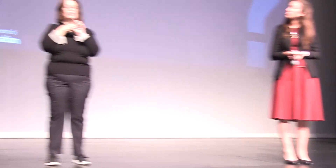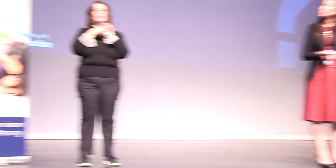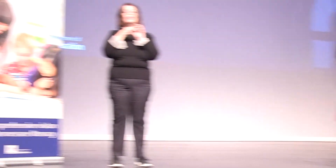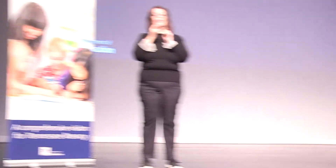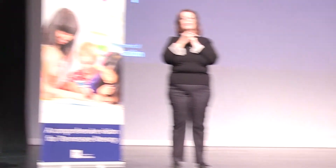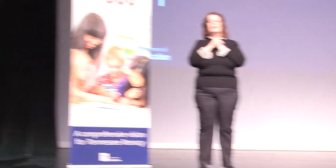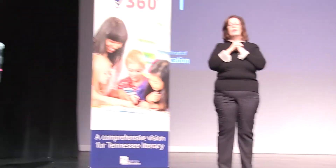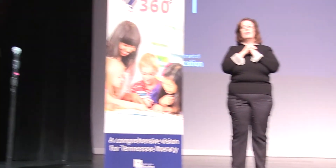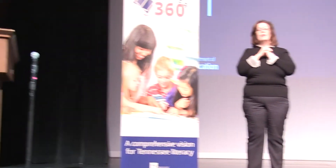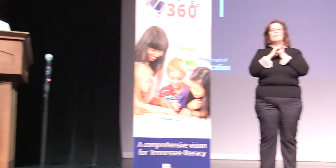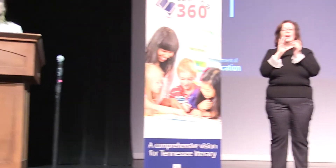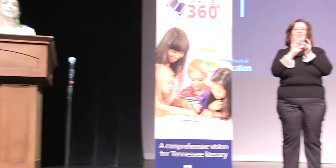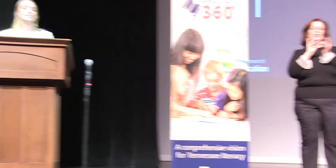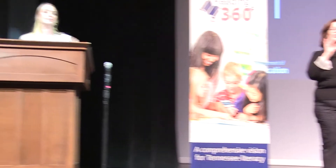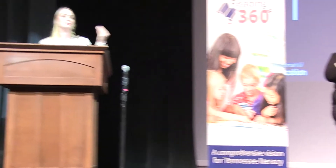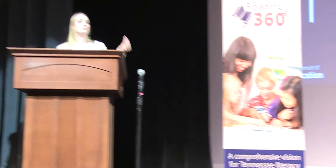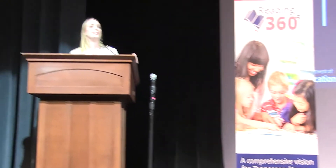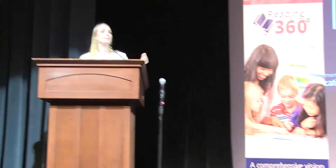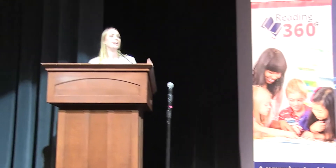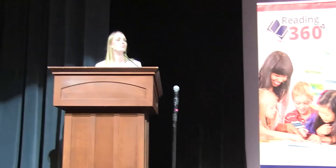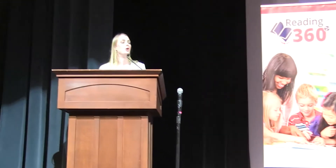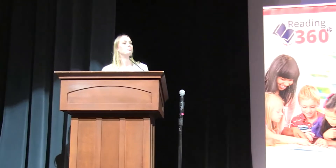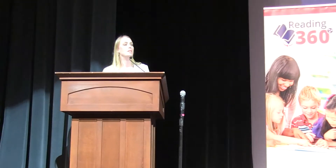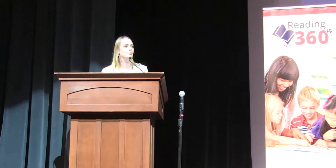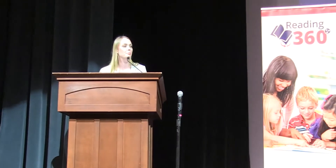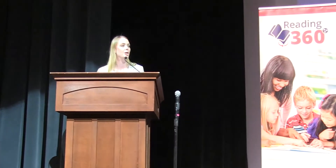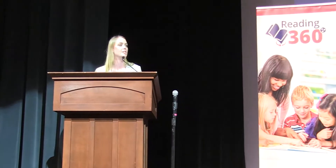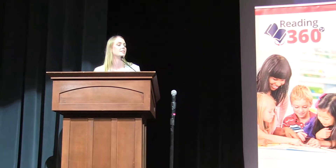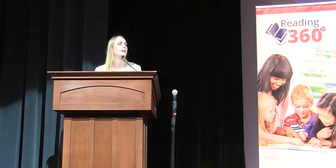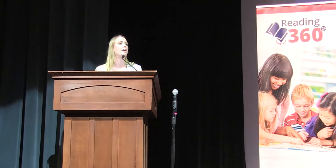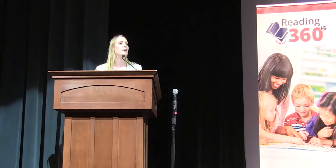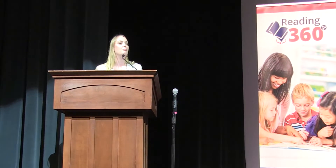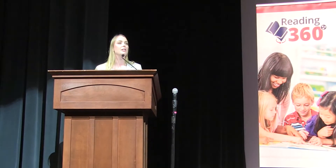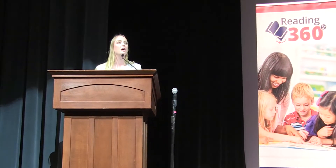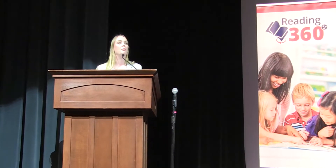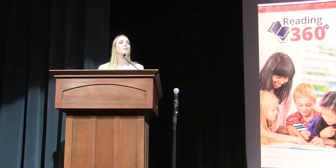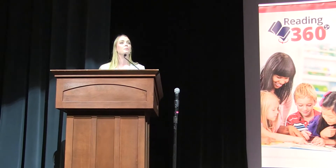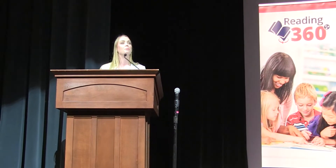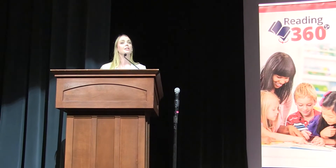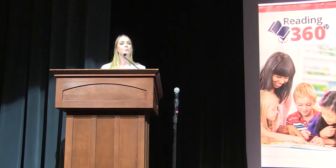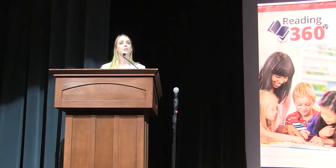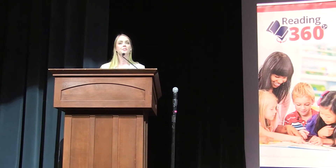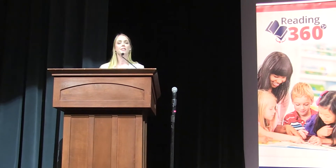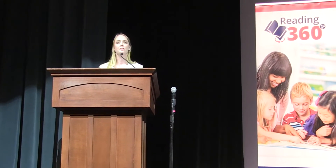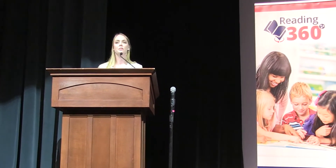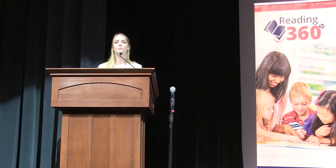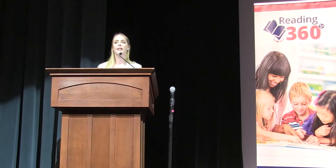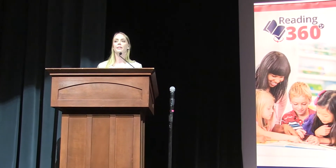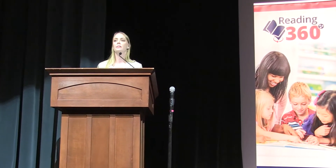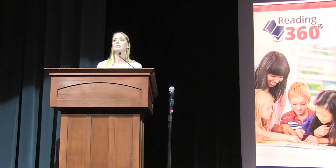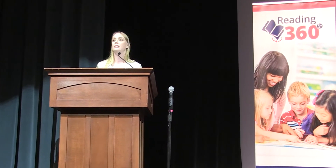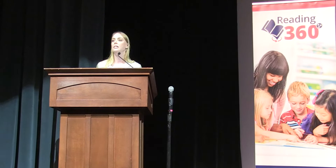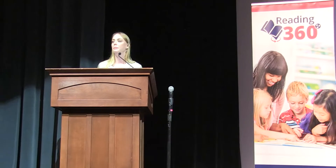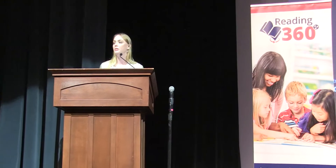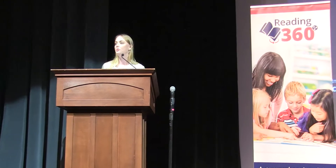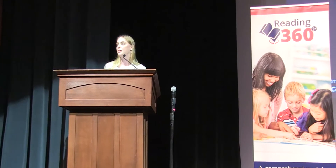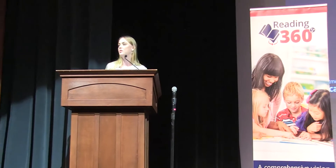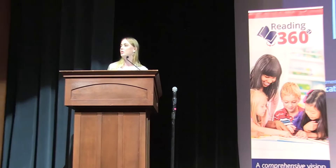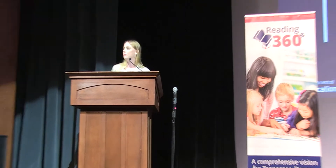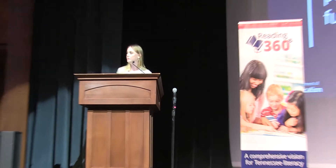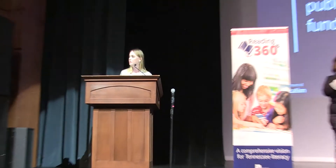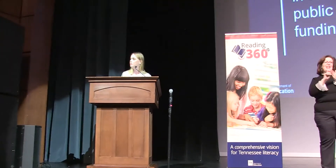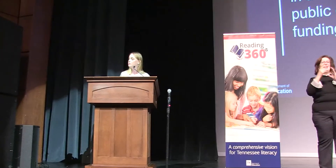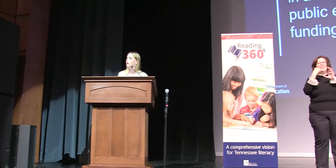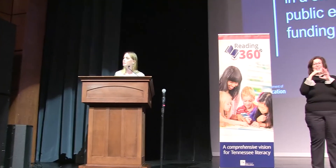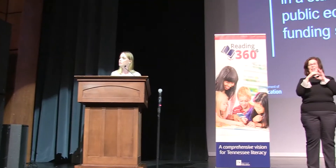to submit your comments in writing. As I was reading kind of the opening remarks, I made a comment that we really want to see those in writing. There is an email address